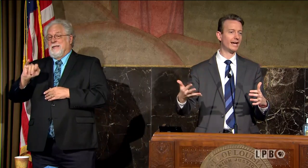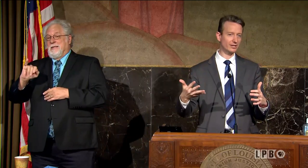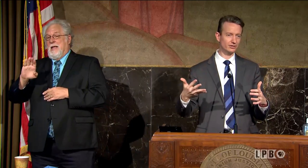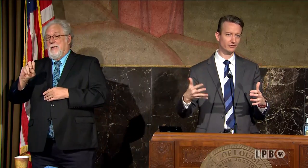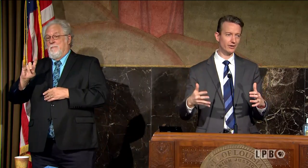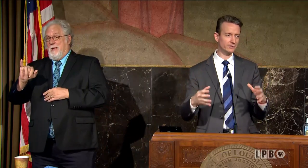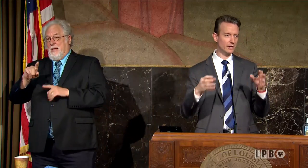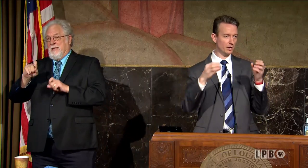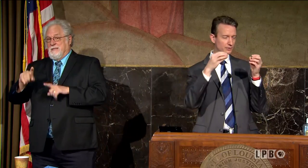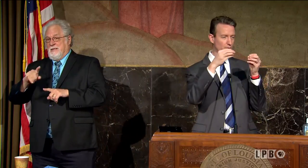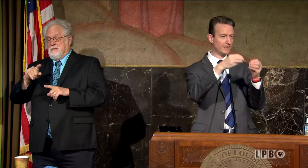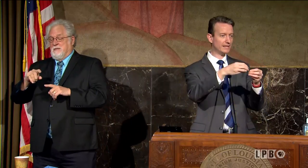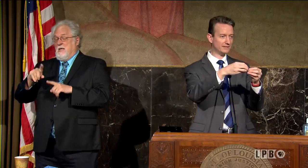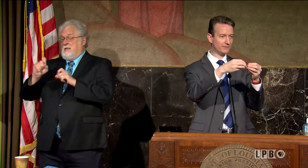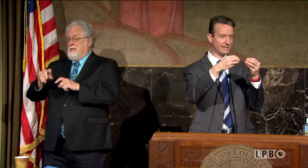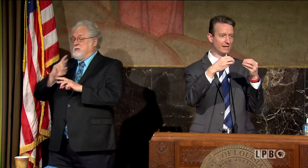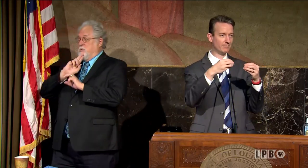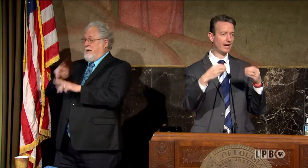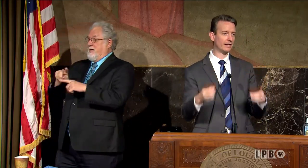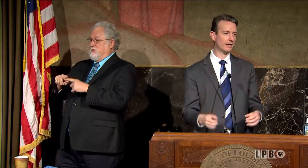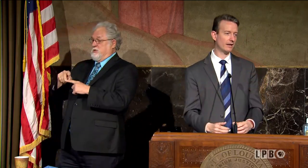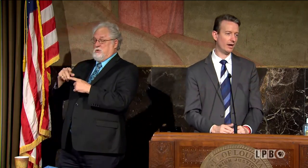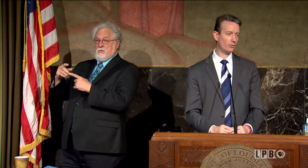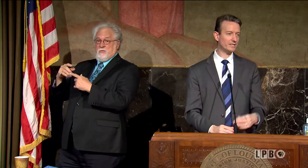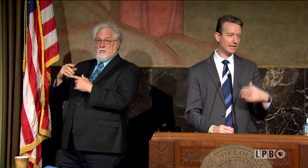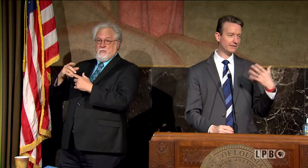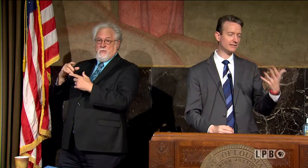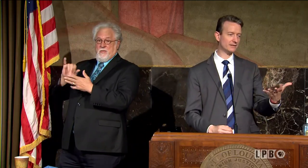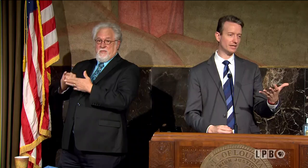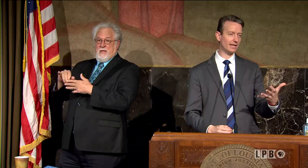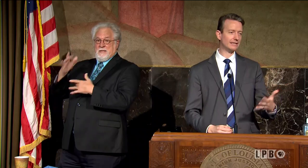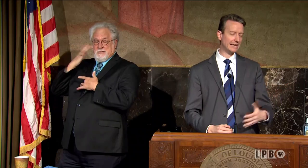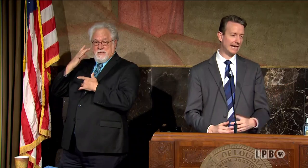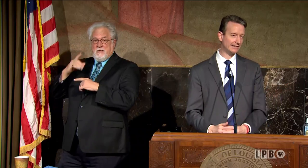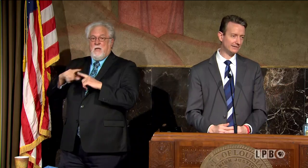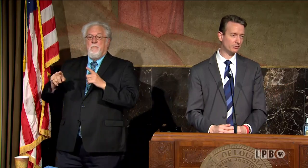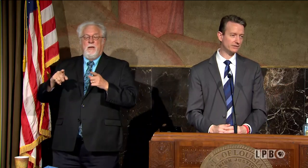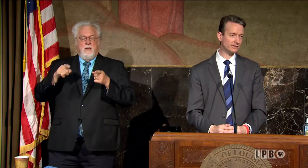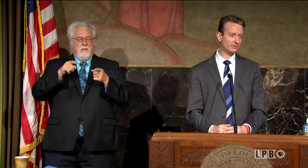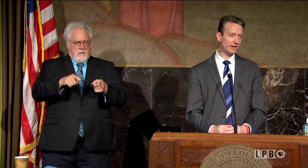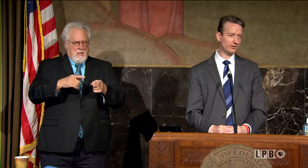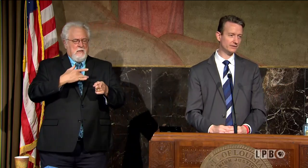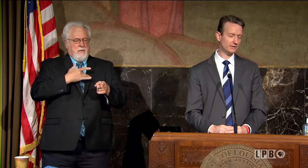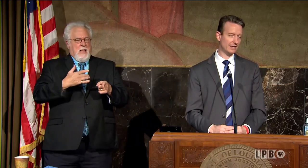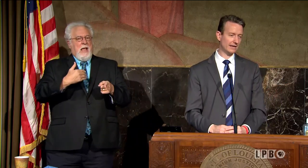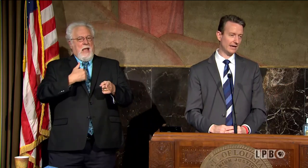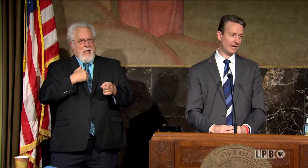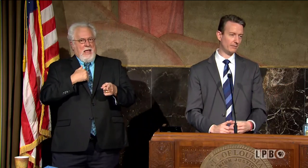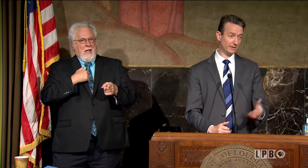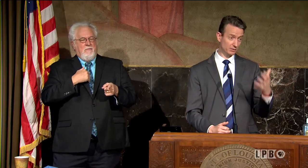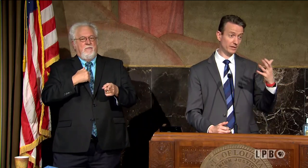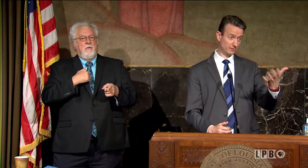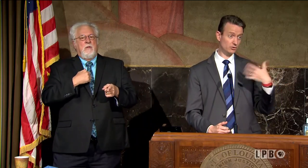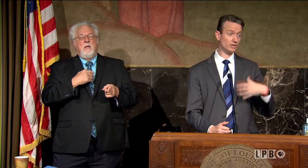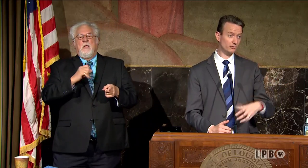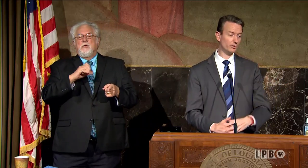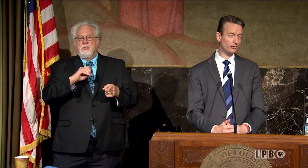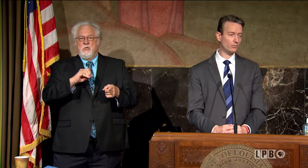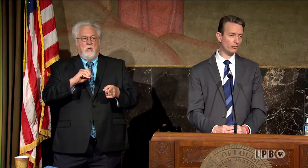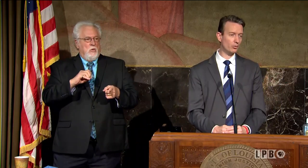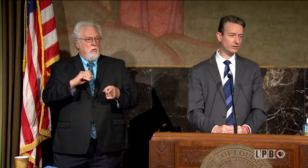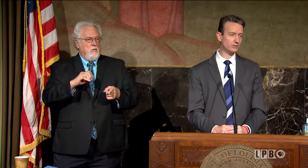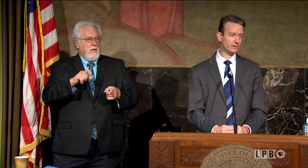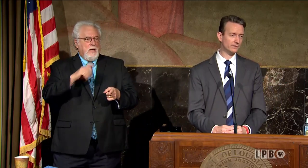body's reaction to the virus. So these, if they came back, would tell us that somebody likely has the presence of the virus. And so they do